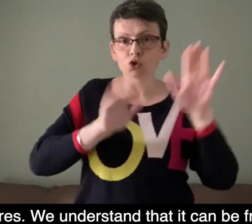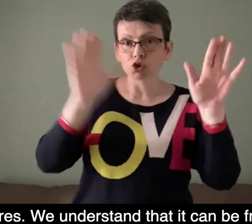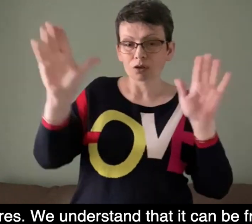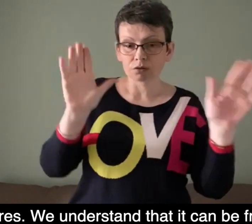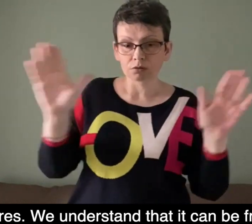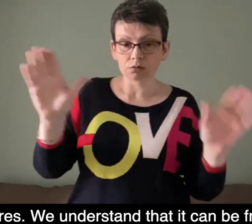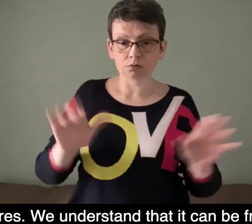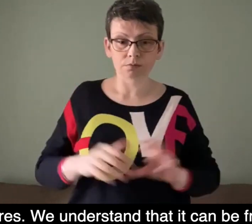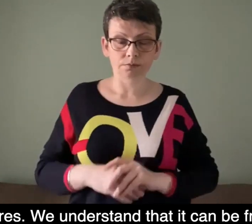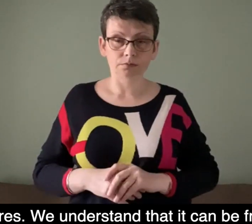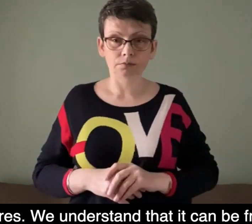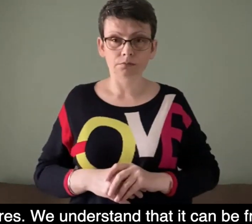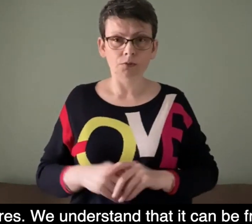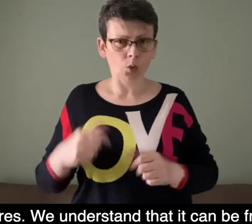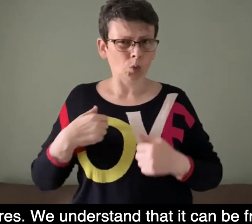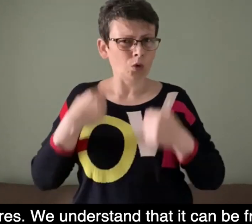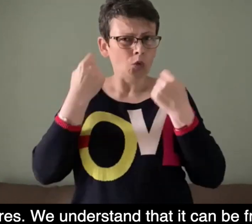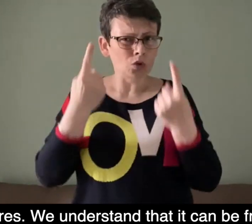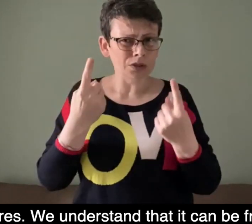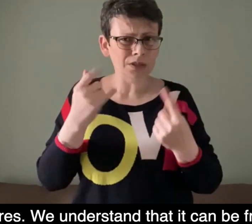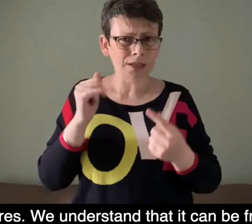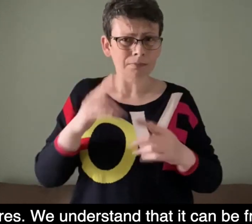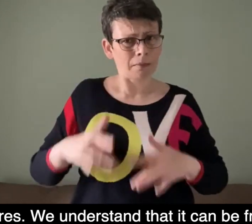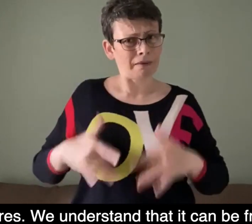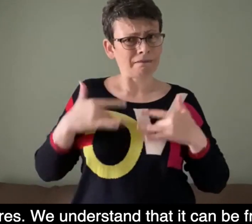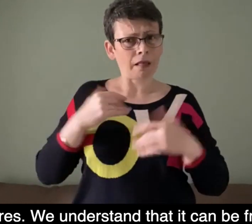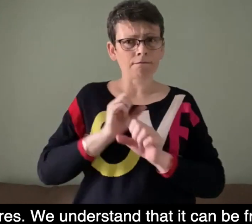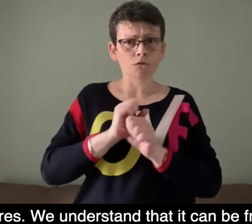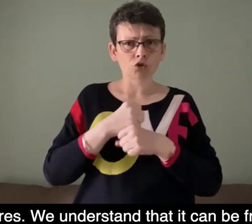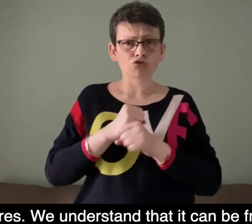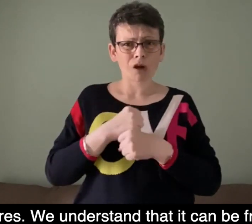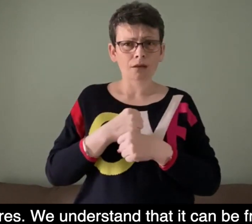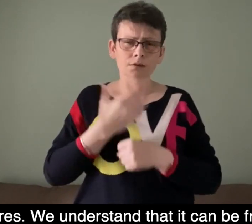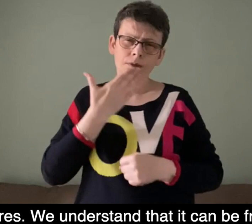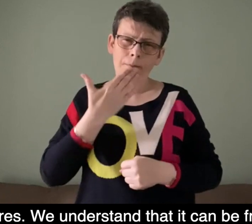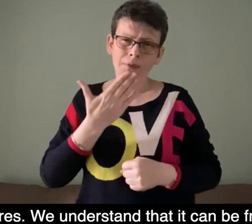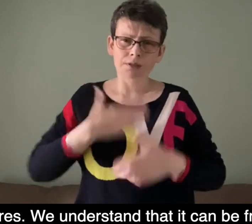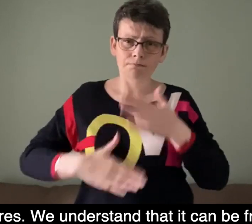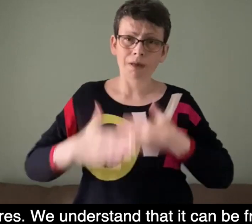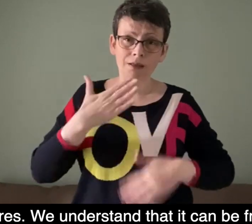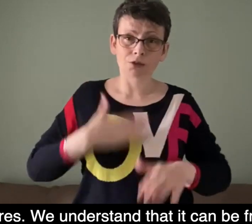We understand that it can be frustrating, but please be patient with us.